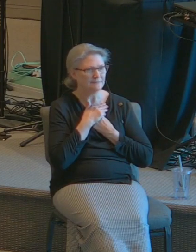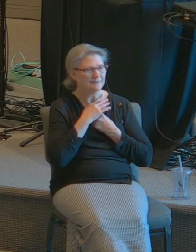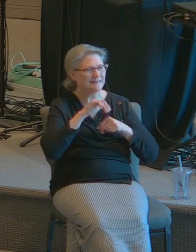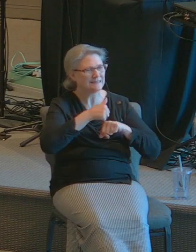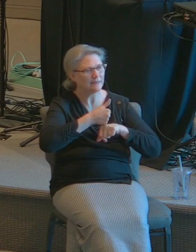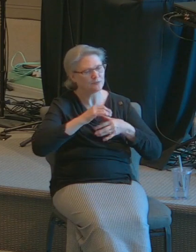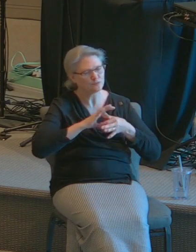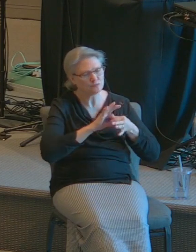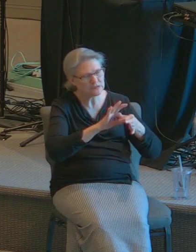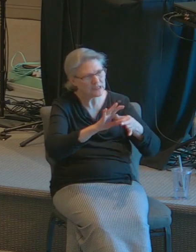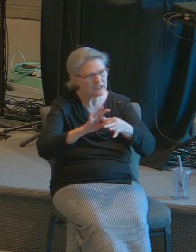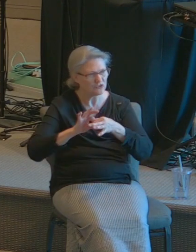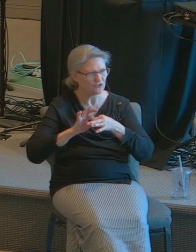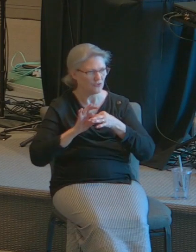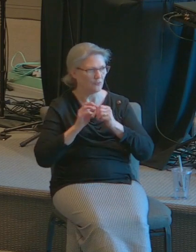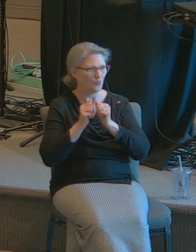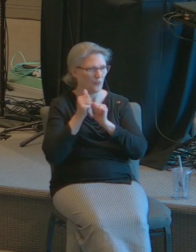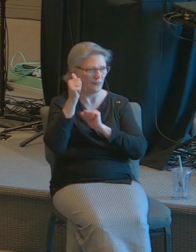so